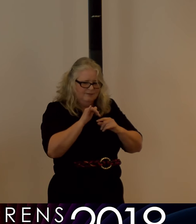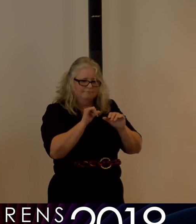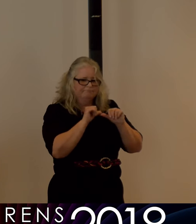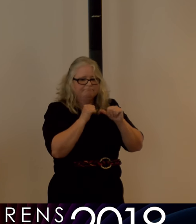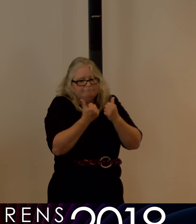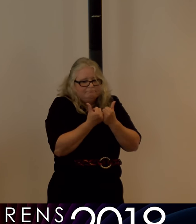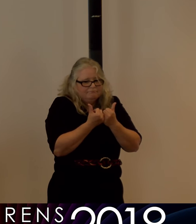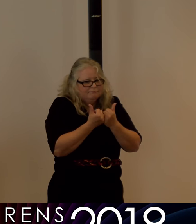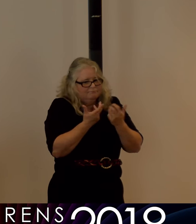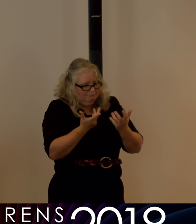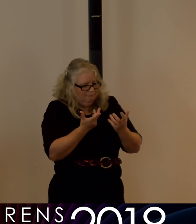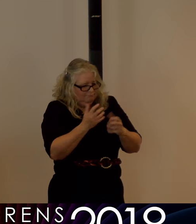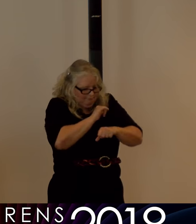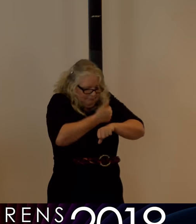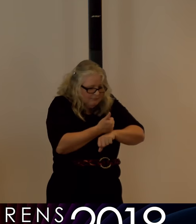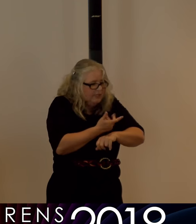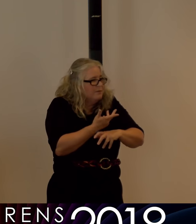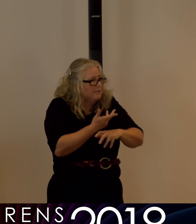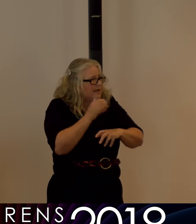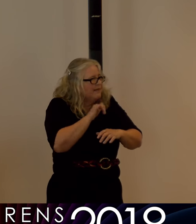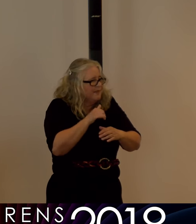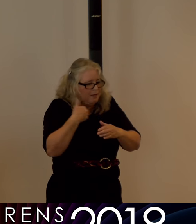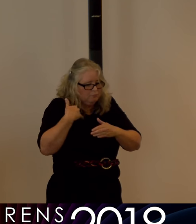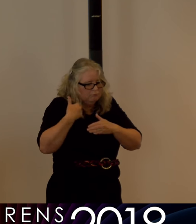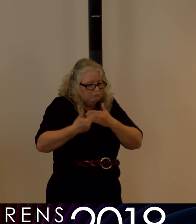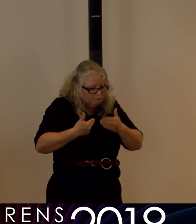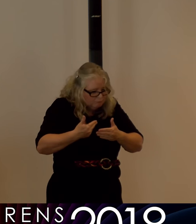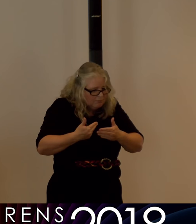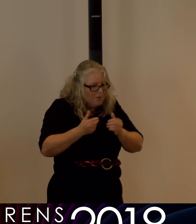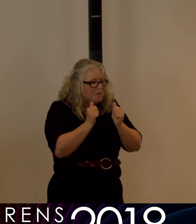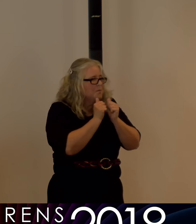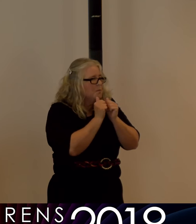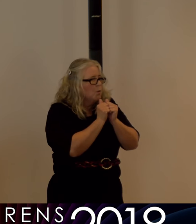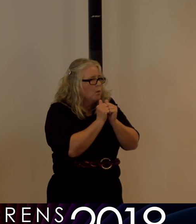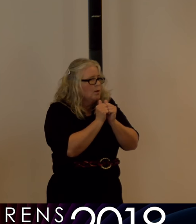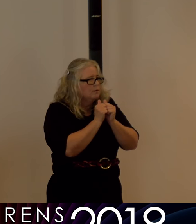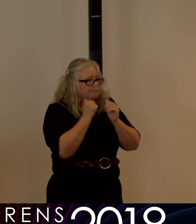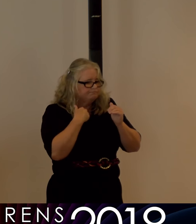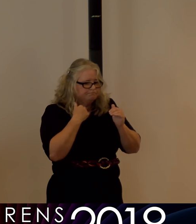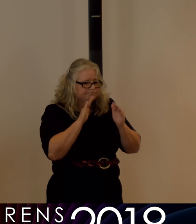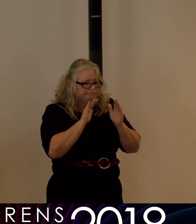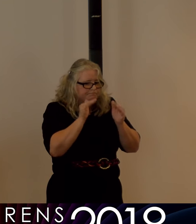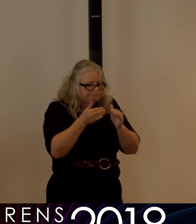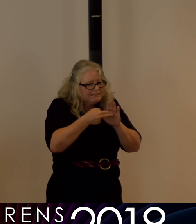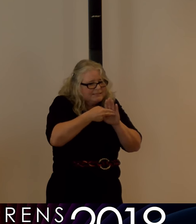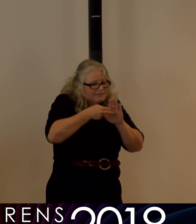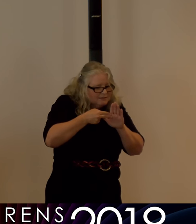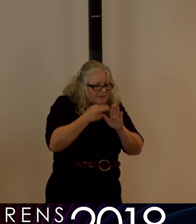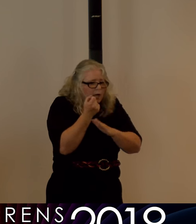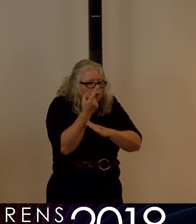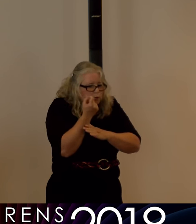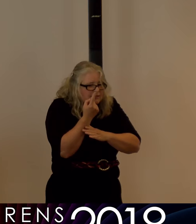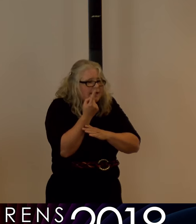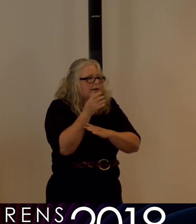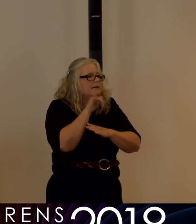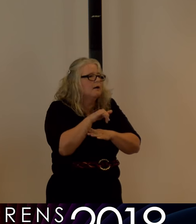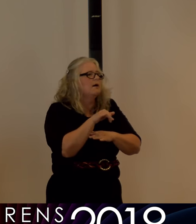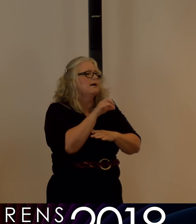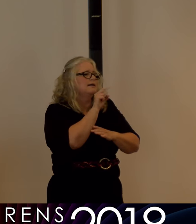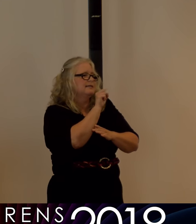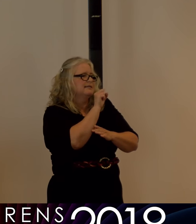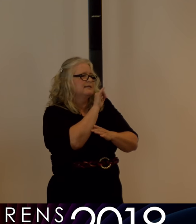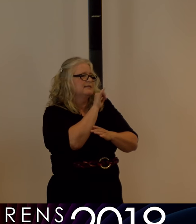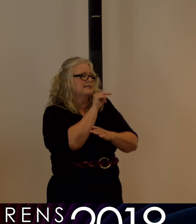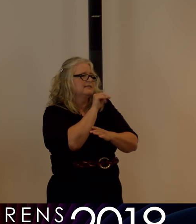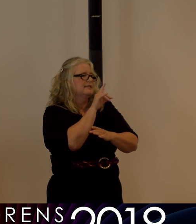and that led to a more defined understanding of it being a syndrome. And a syndrome simply